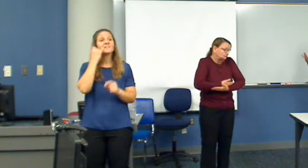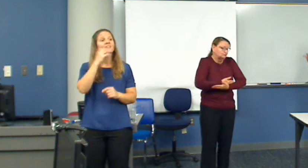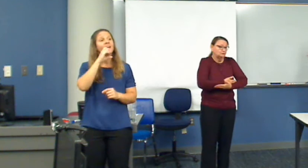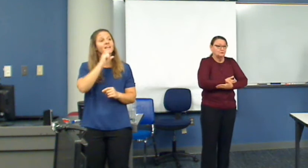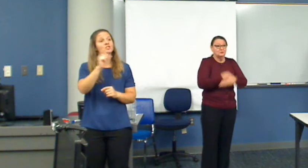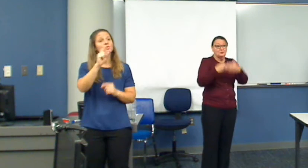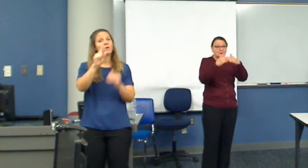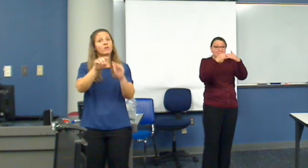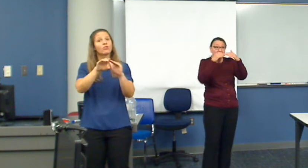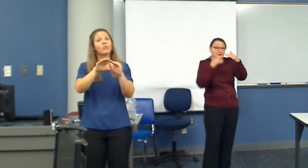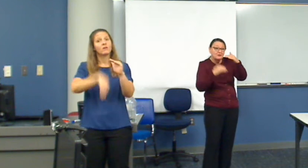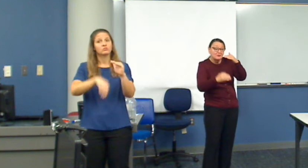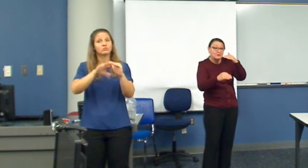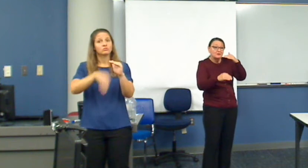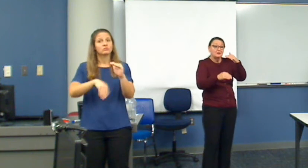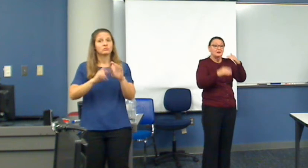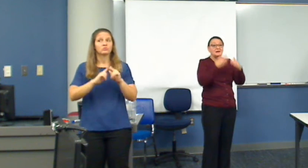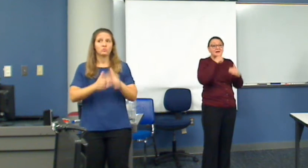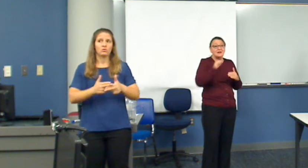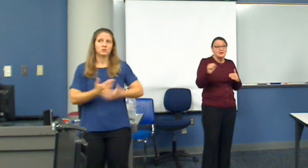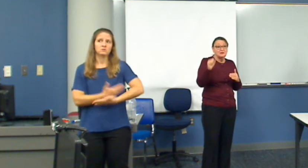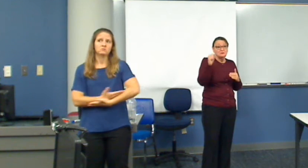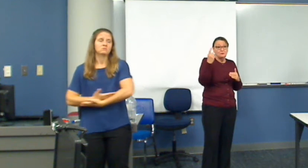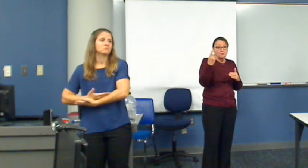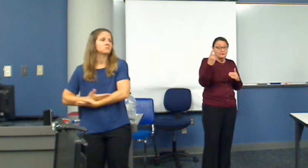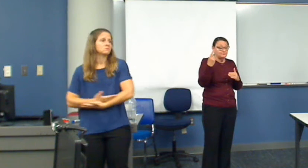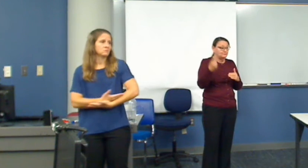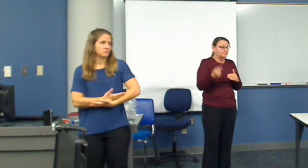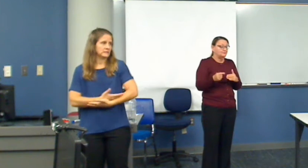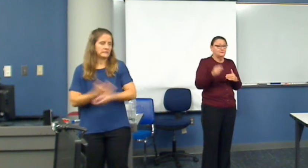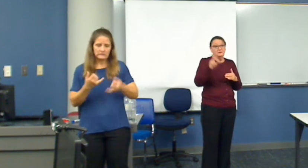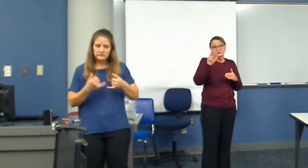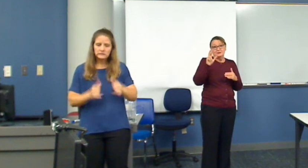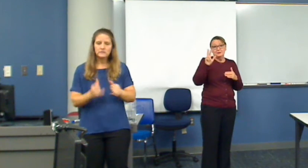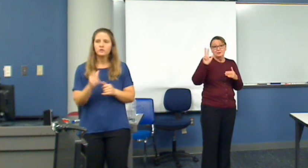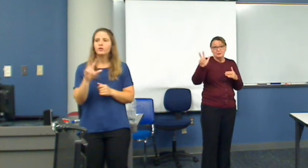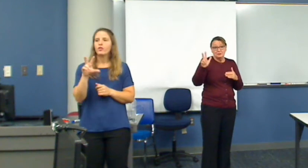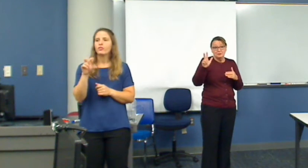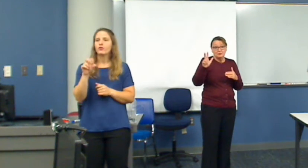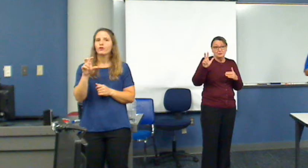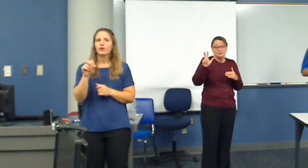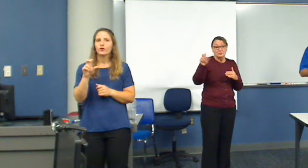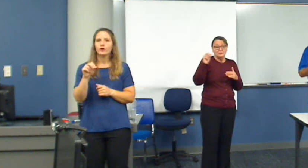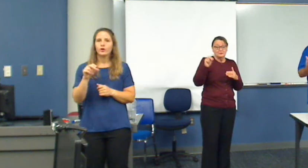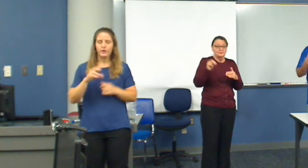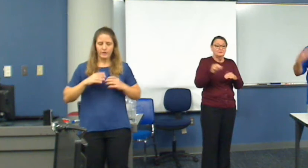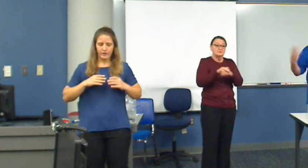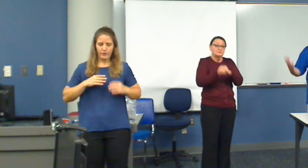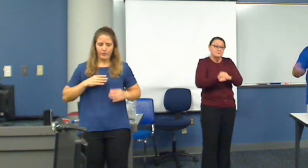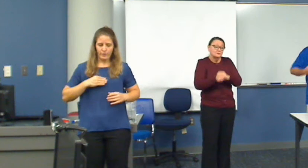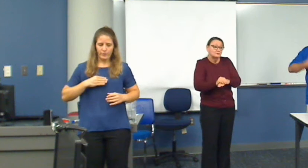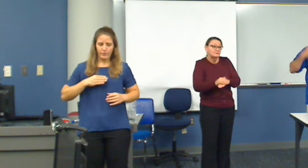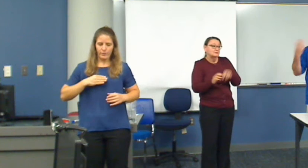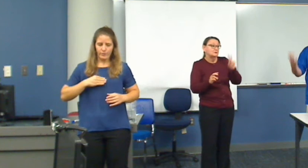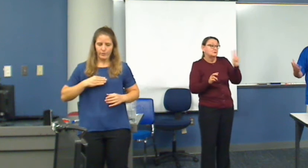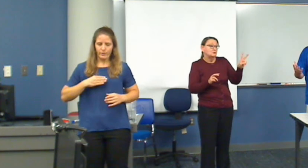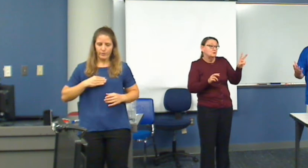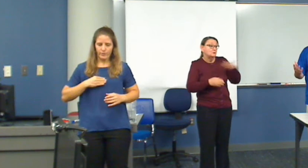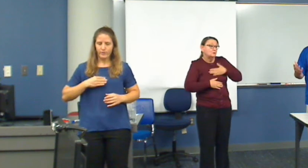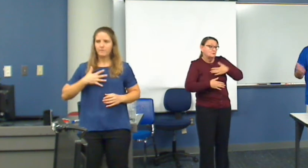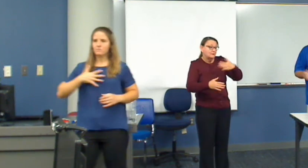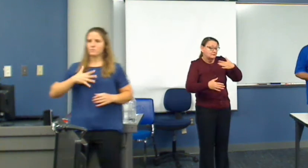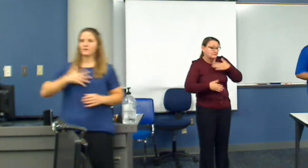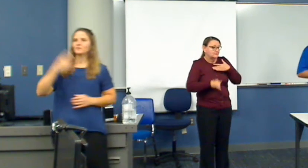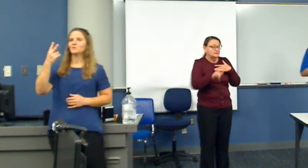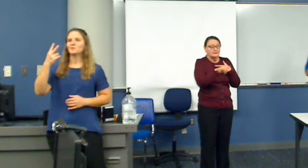1. Okay. It's still 30 chest compressions and 2 breaths. The great thing in the Red Cross, that is all the